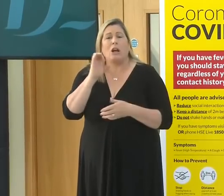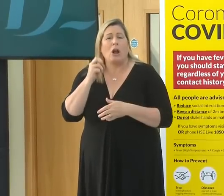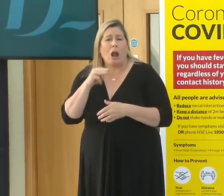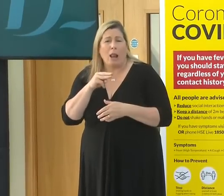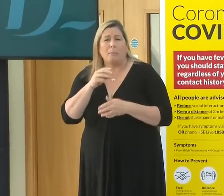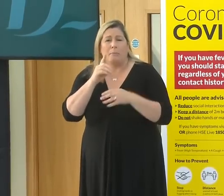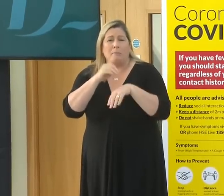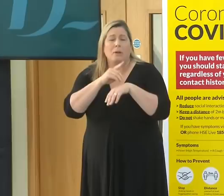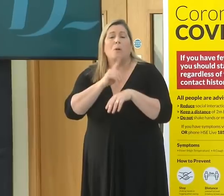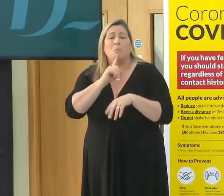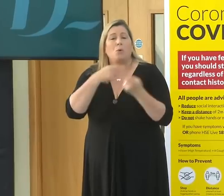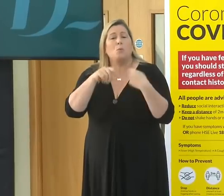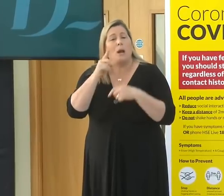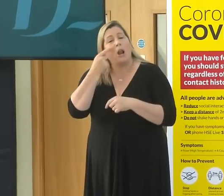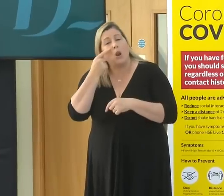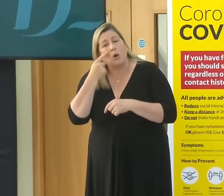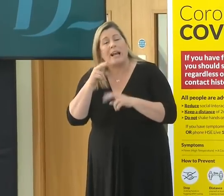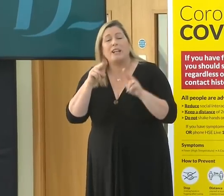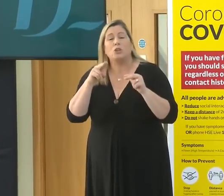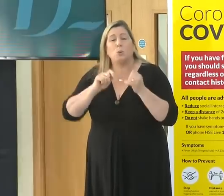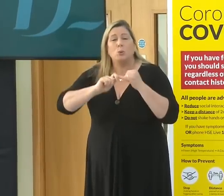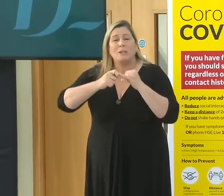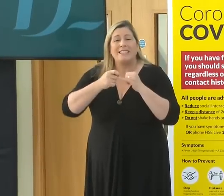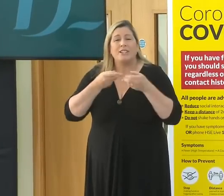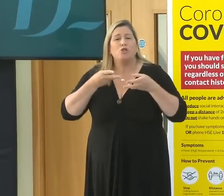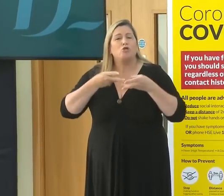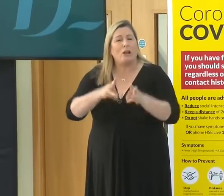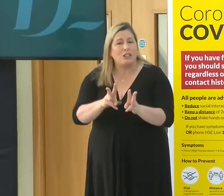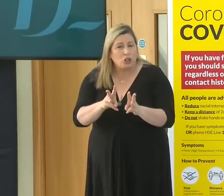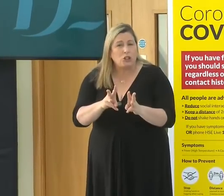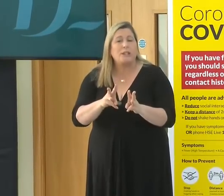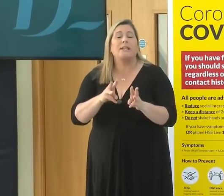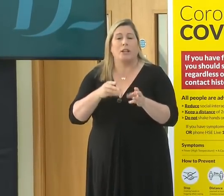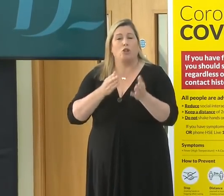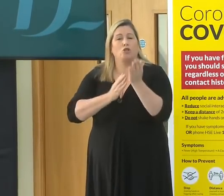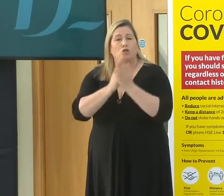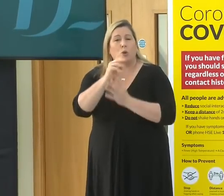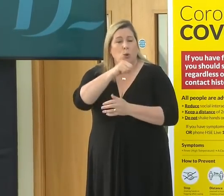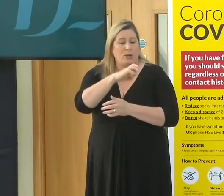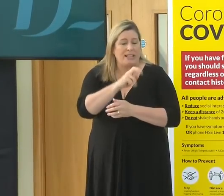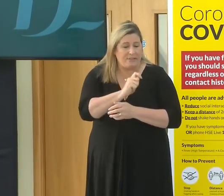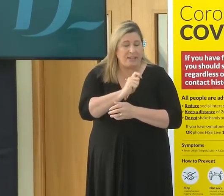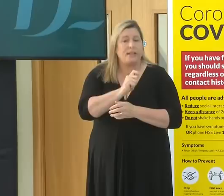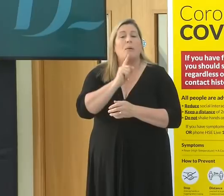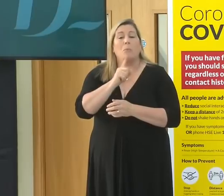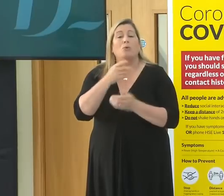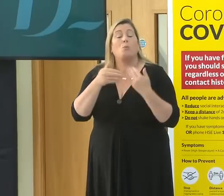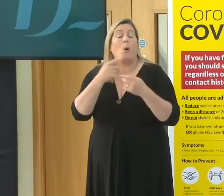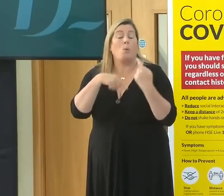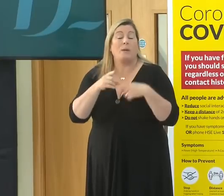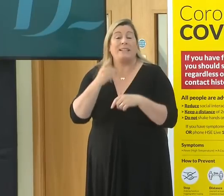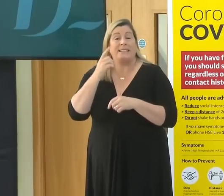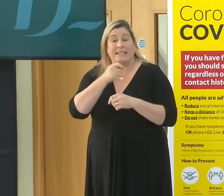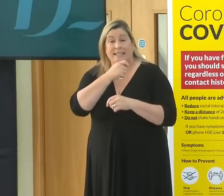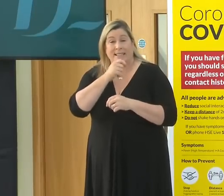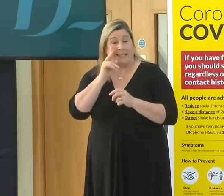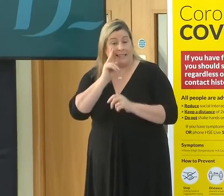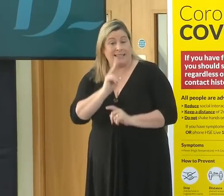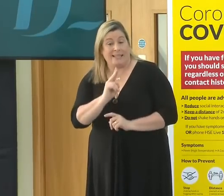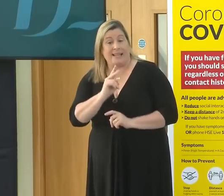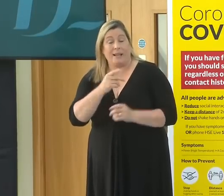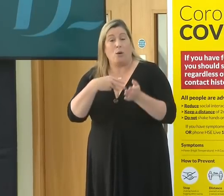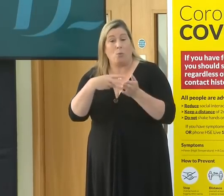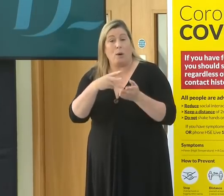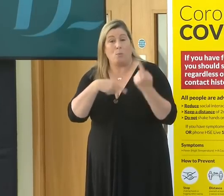testing strategy that will work through an effort just about what are the areas that we proactively test. Obviously, what we have seen, though, just to make the point, when we